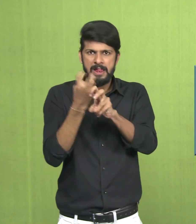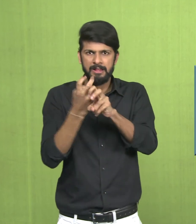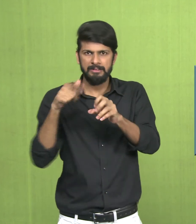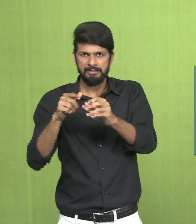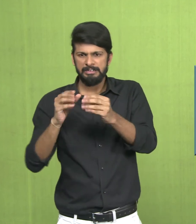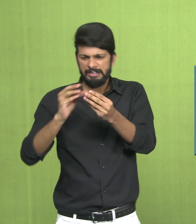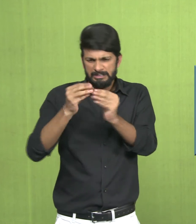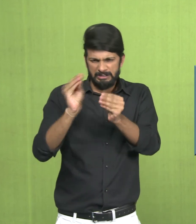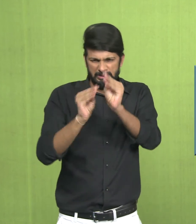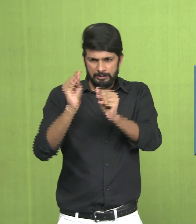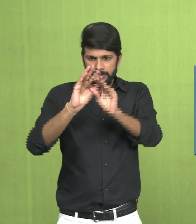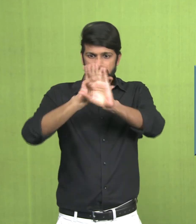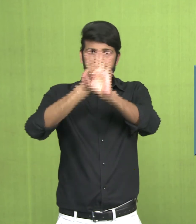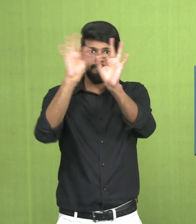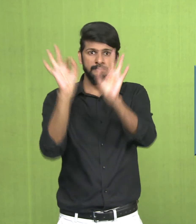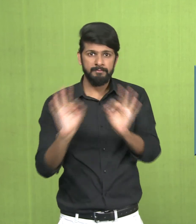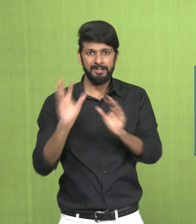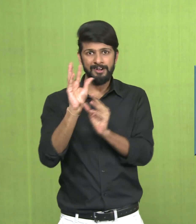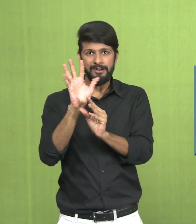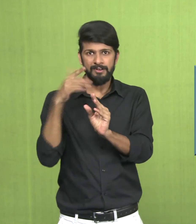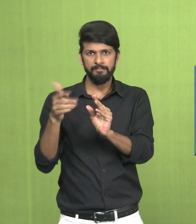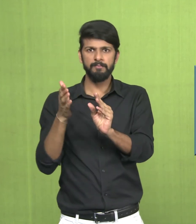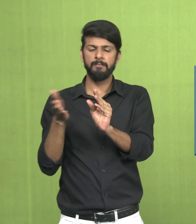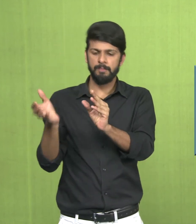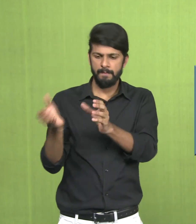procured or the metal is found from natural resources,